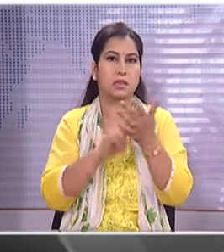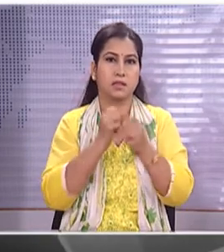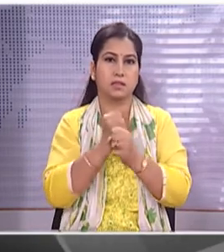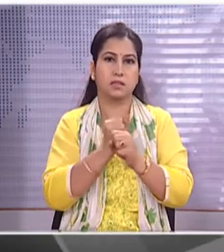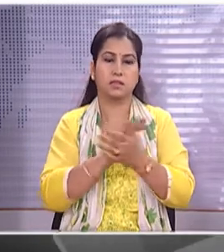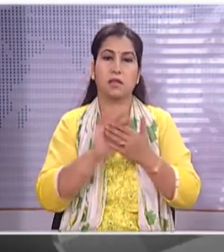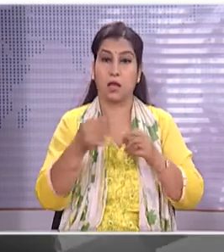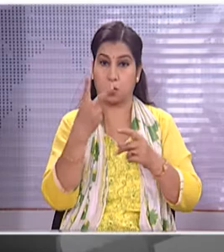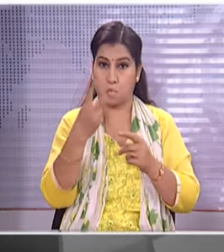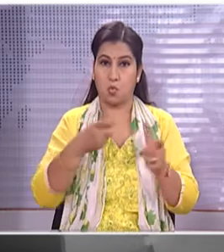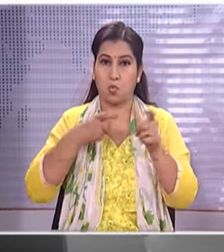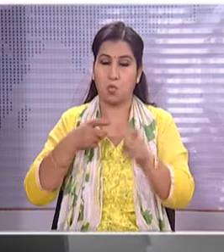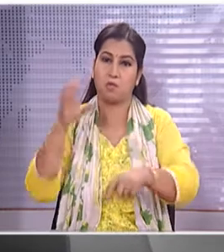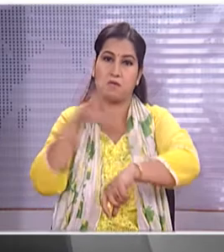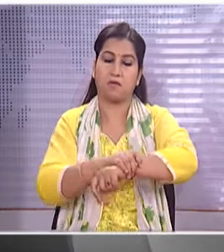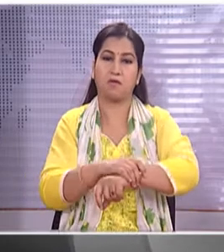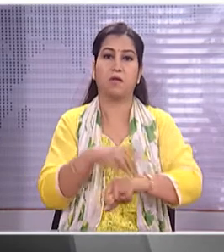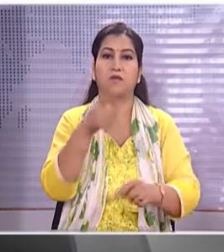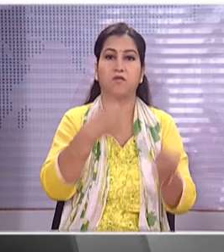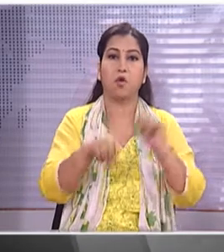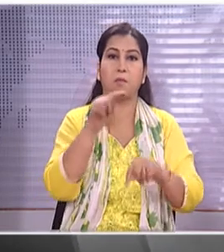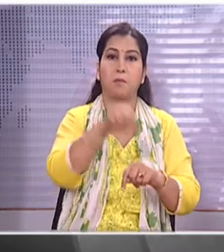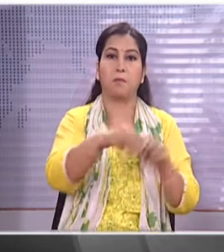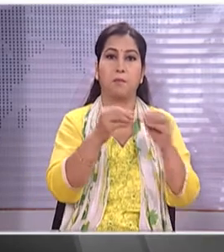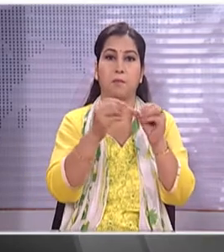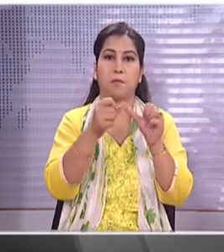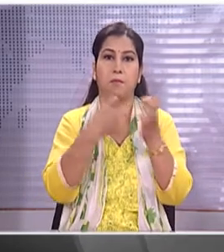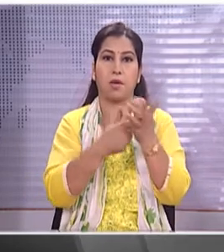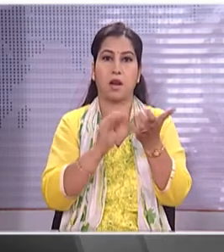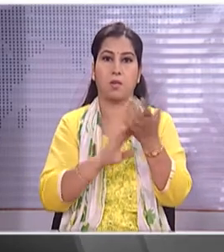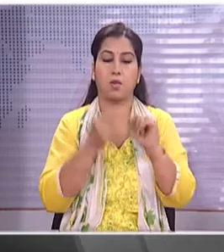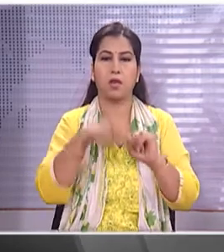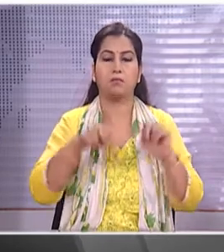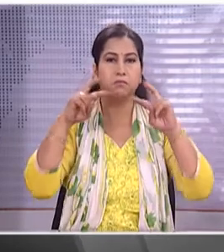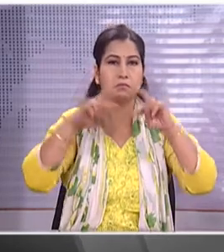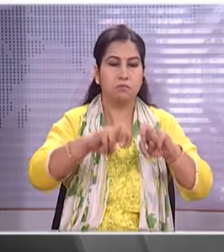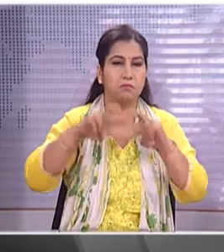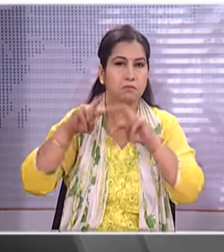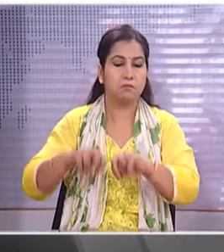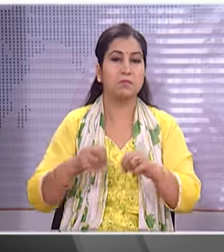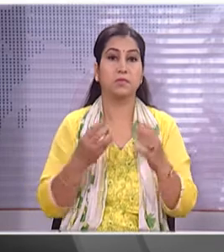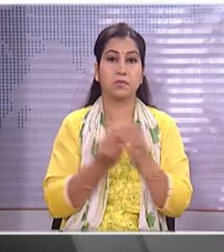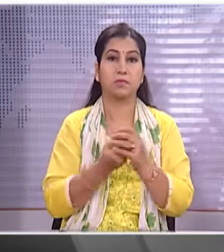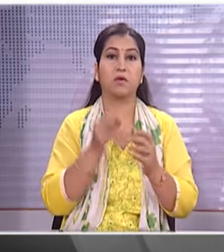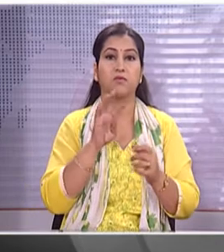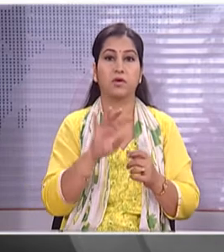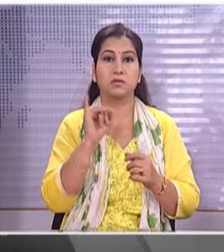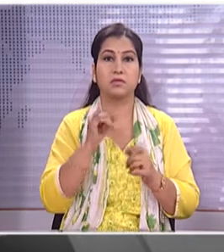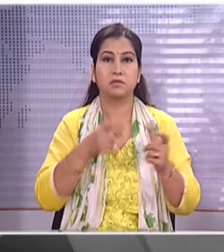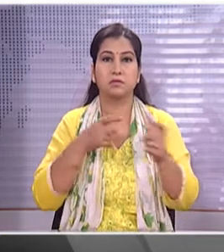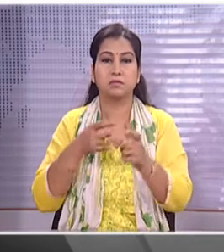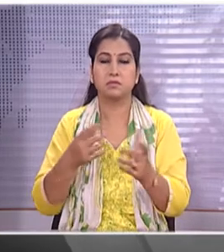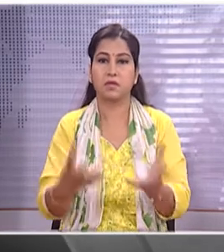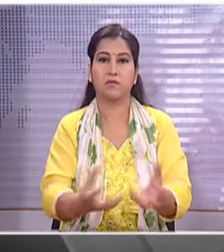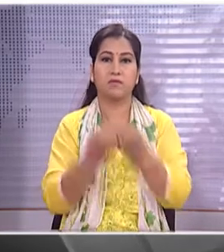2 Jaish-e-Mohammed terrorists arrested from Baramulla in Jammu and Kashmir in a joint search operation by 46 Rashtra Rifles and Special